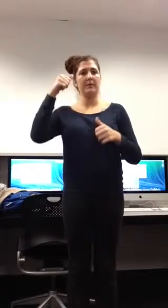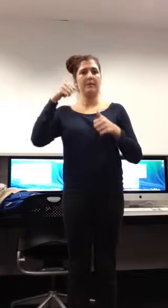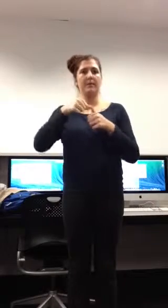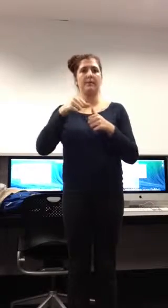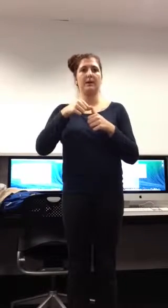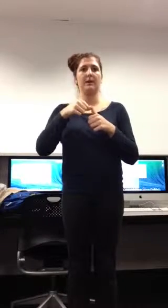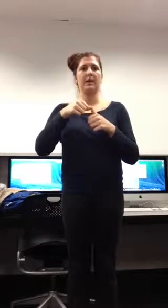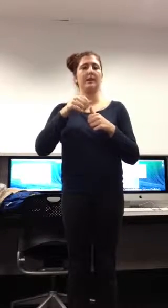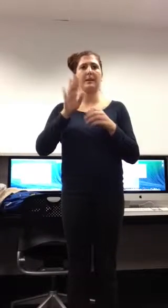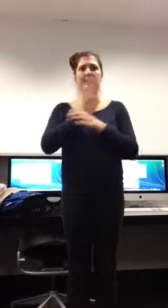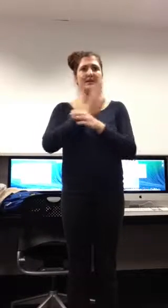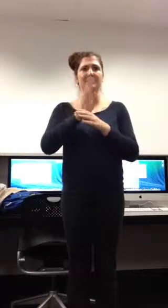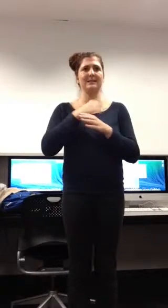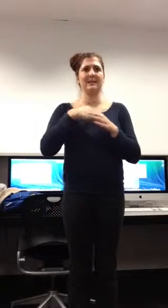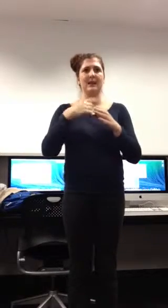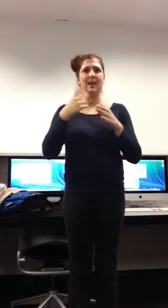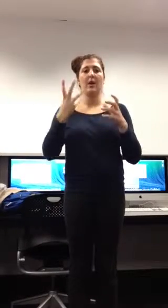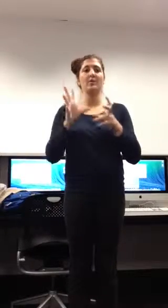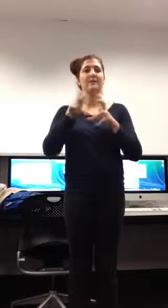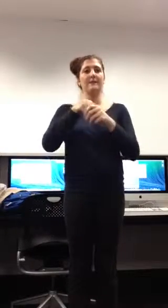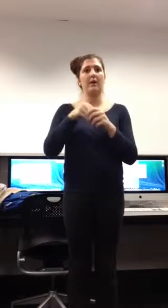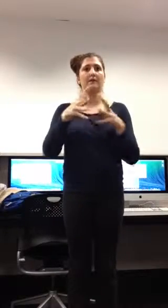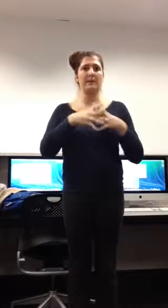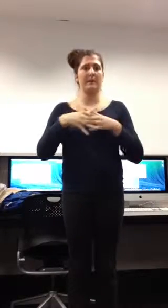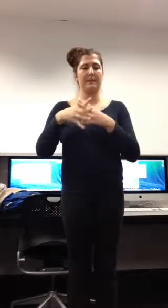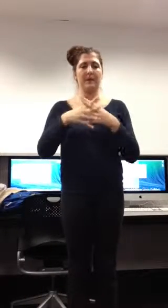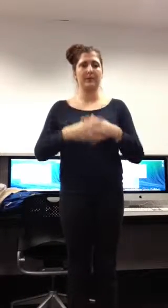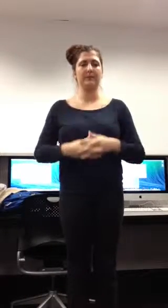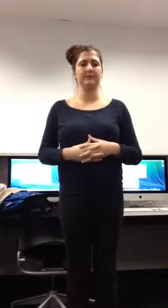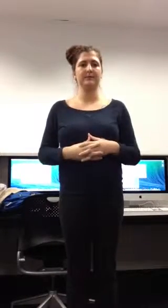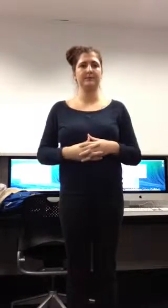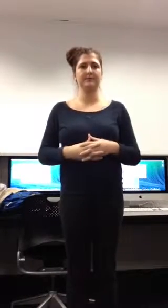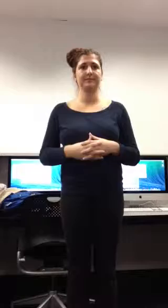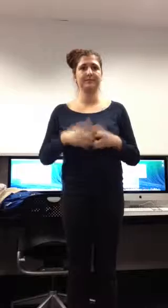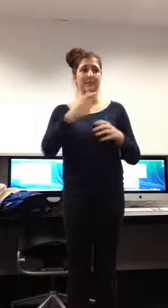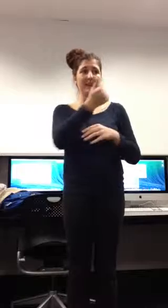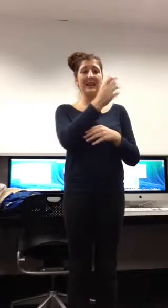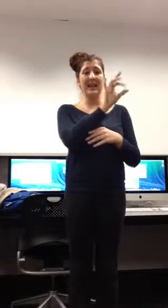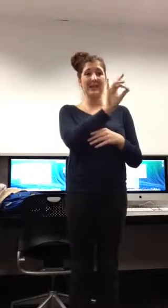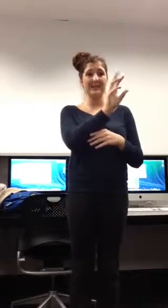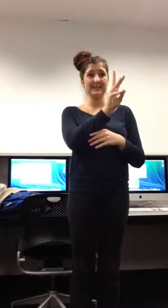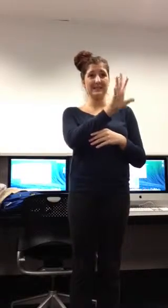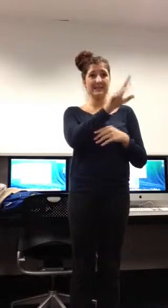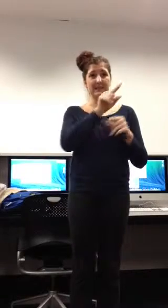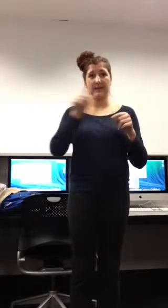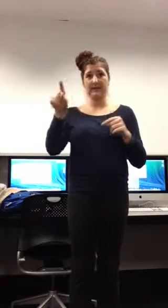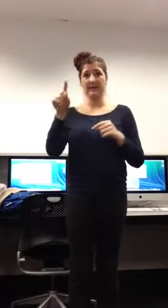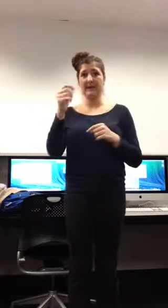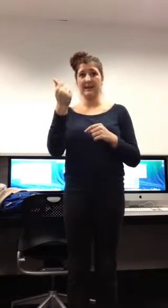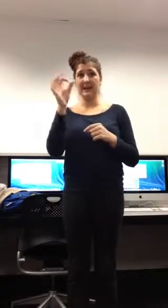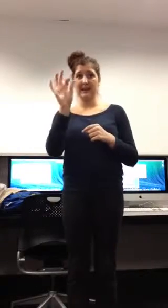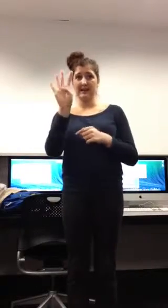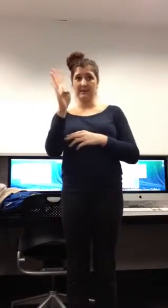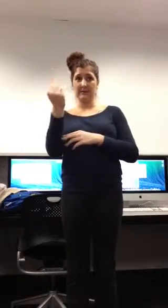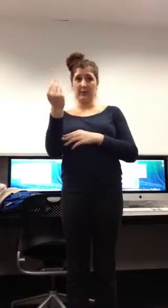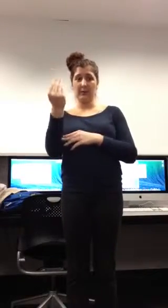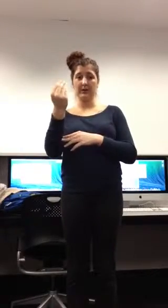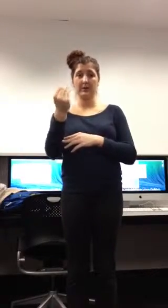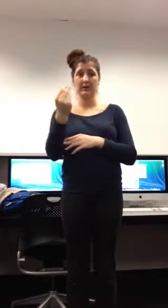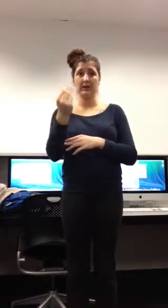America. Between that time period of 1865 to 1914, gross national